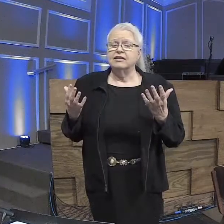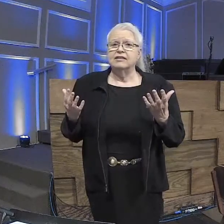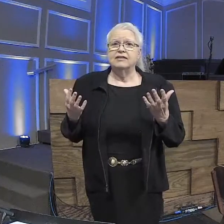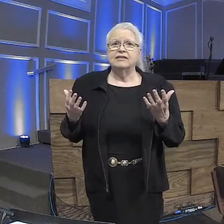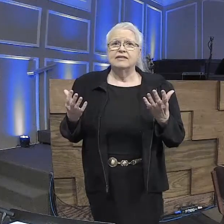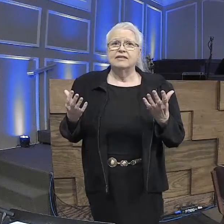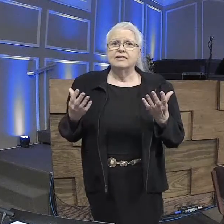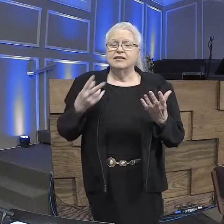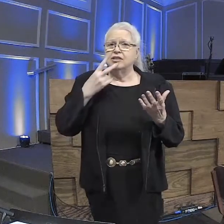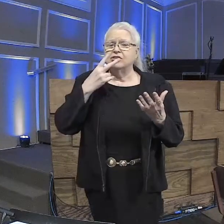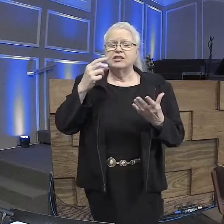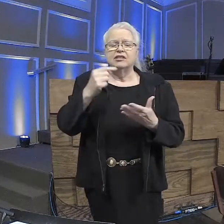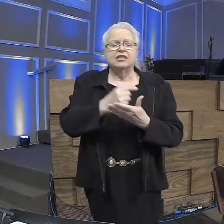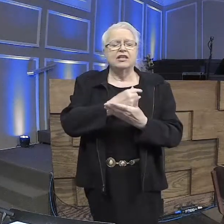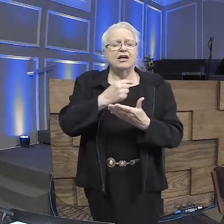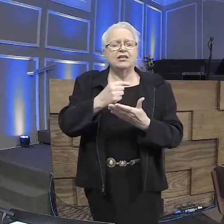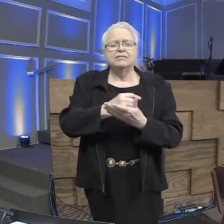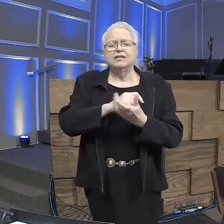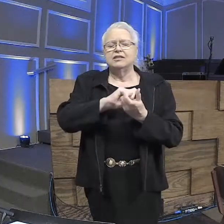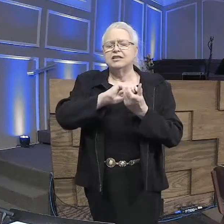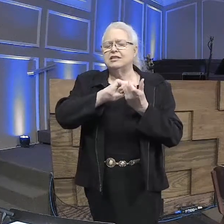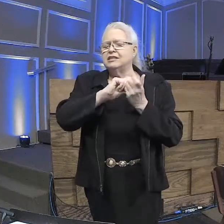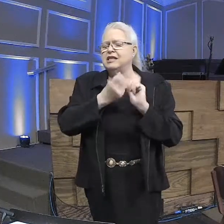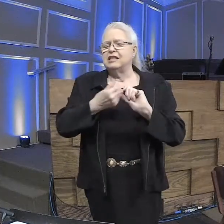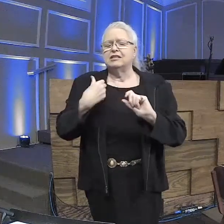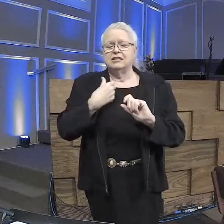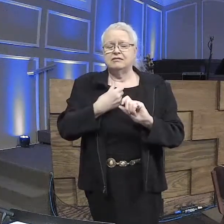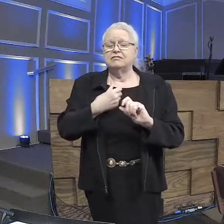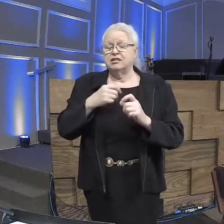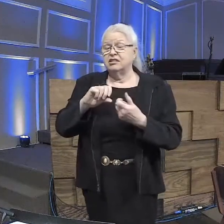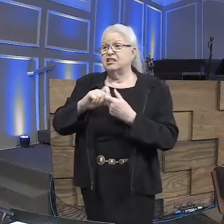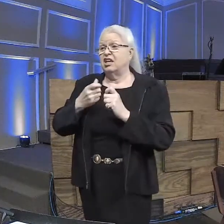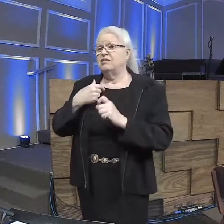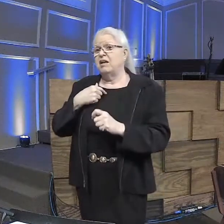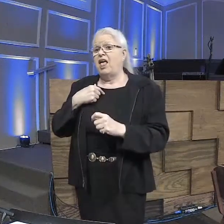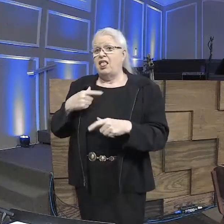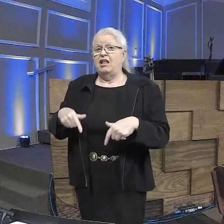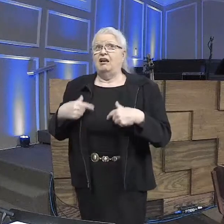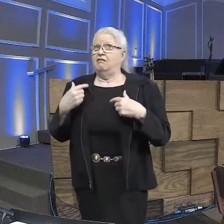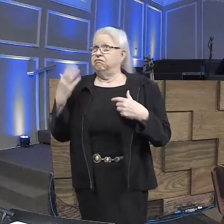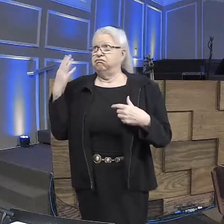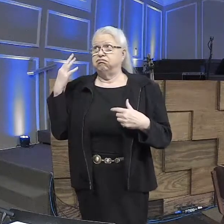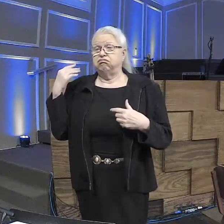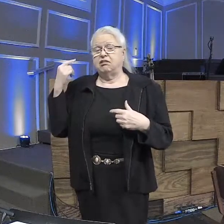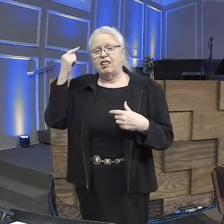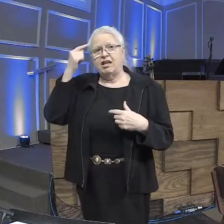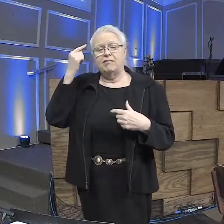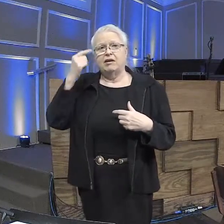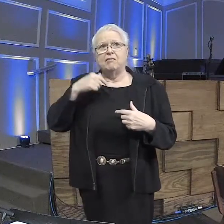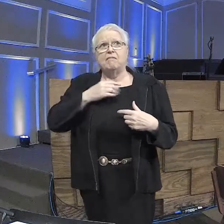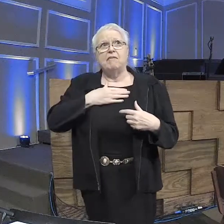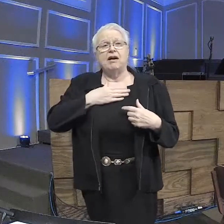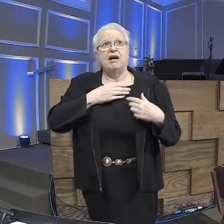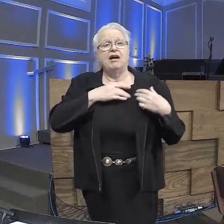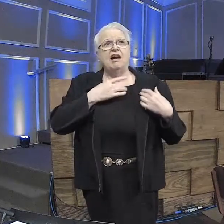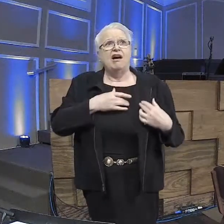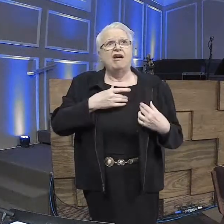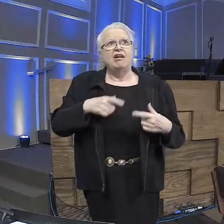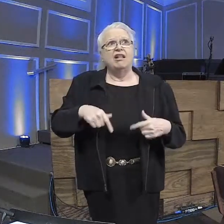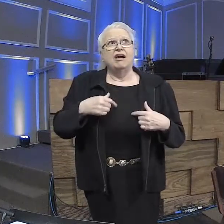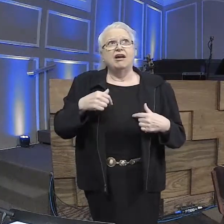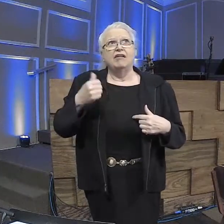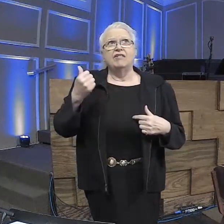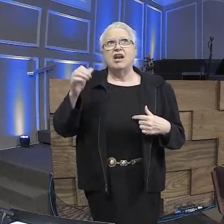You see, it's the gospel that changes us. It changed my life. Man, I think about in my own heart and life,